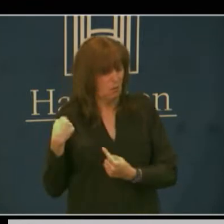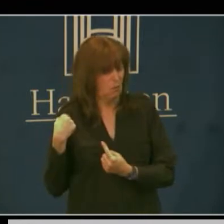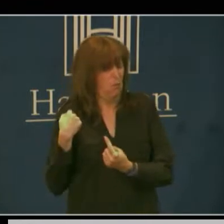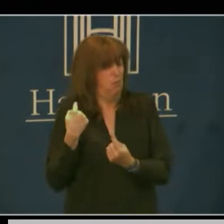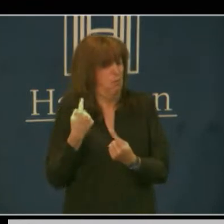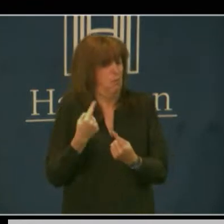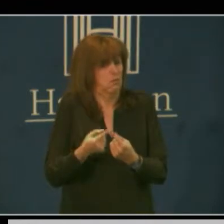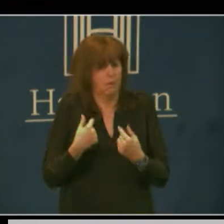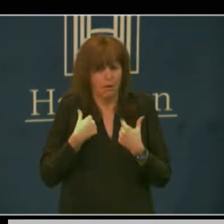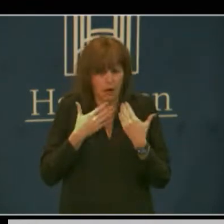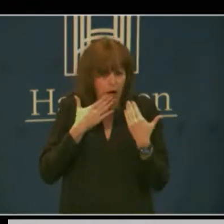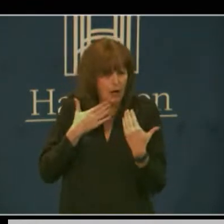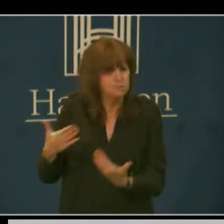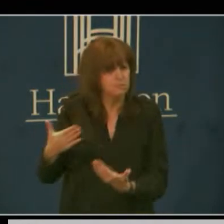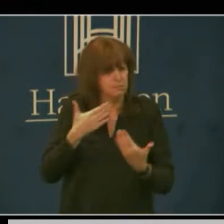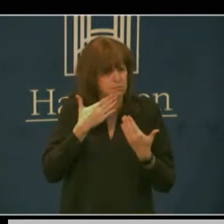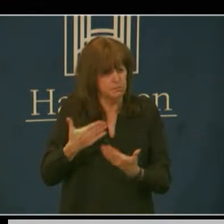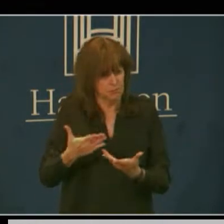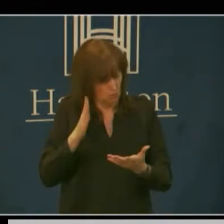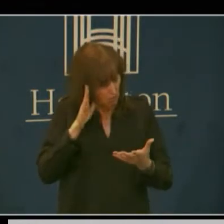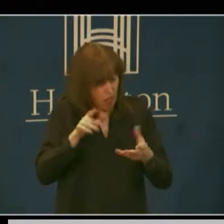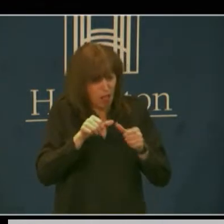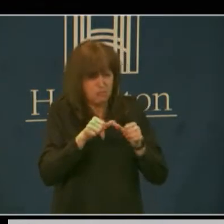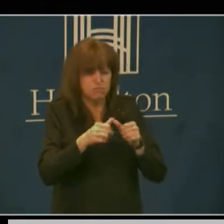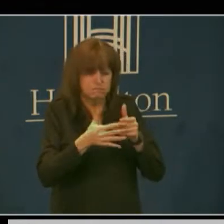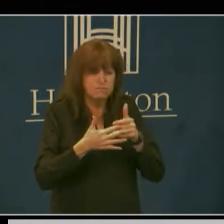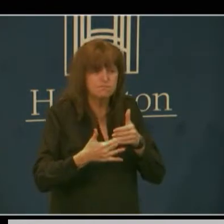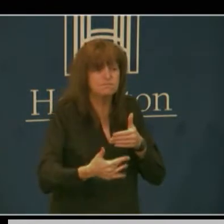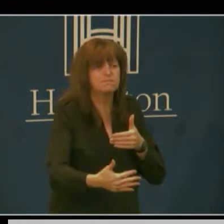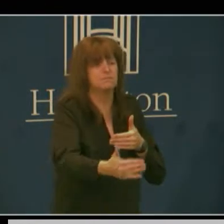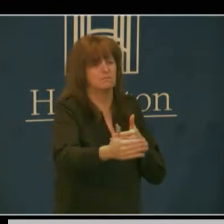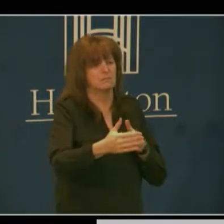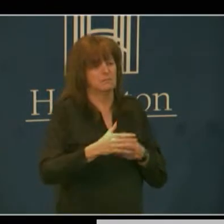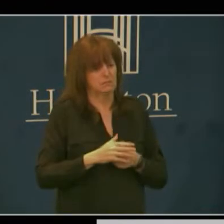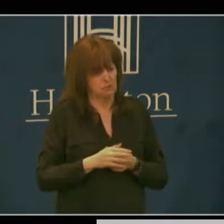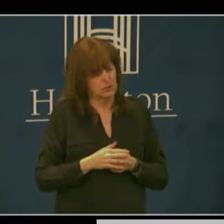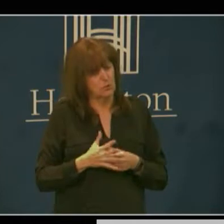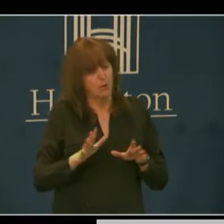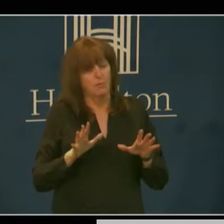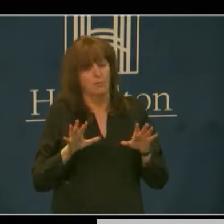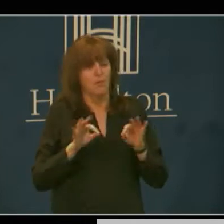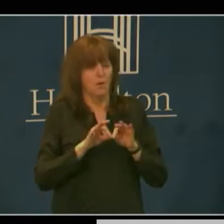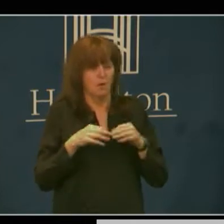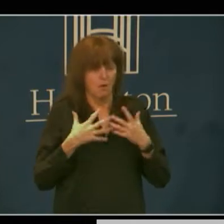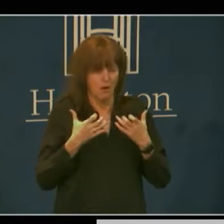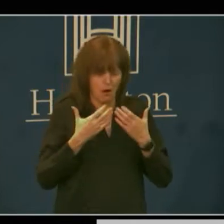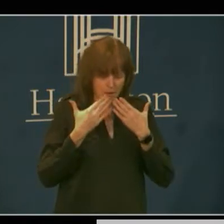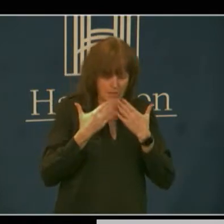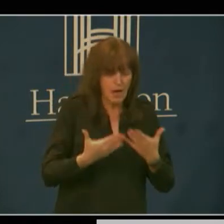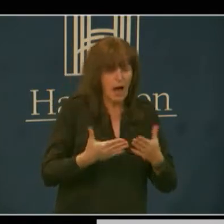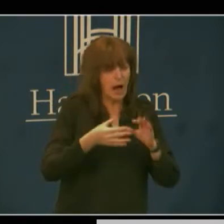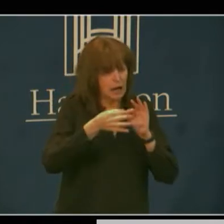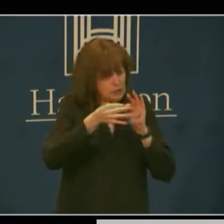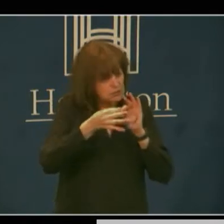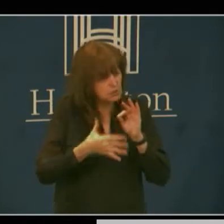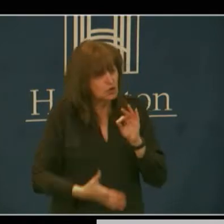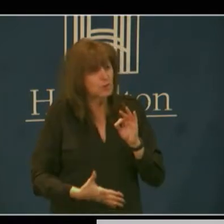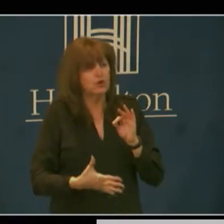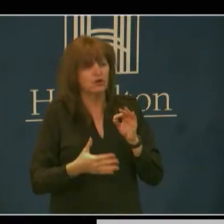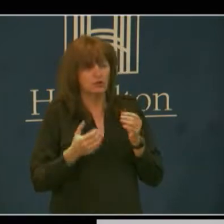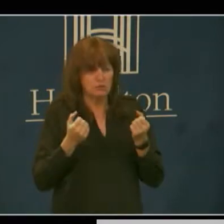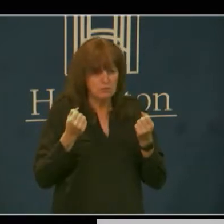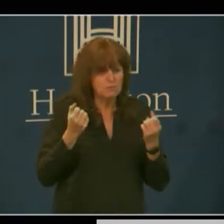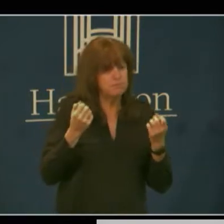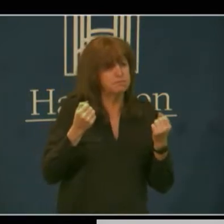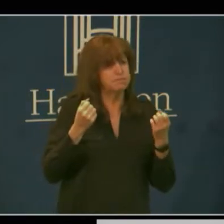so. And I do want to give a shout out ahead of time for our American Sign Language interpreters, Rosalie Vissers and